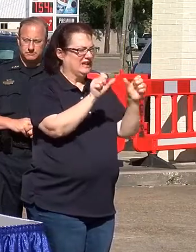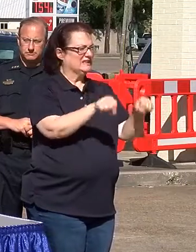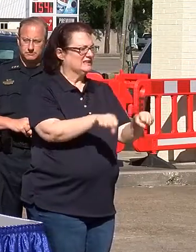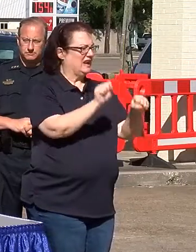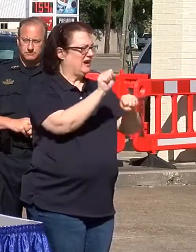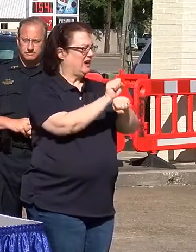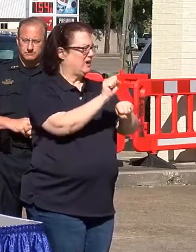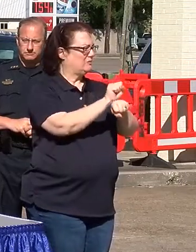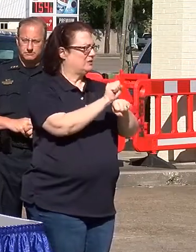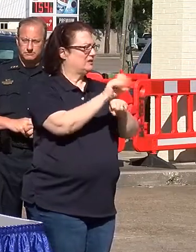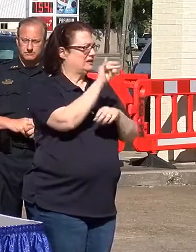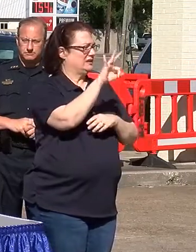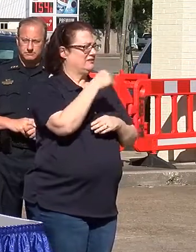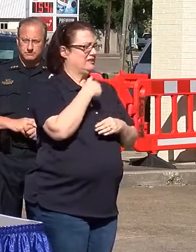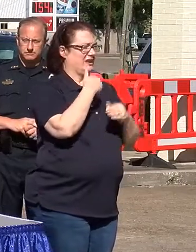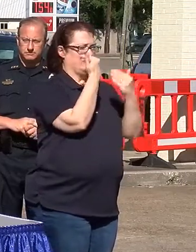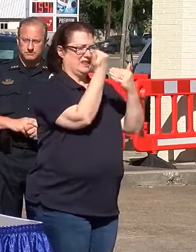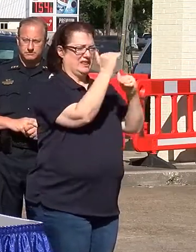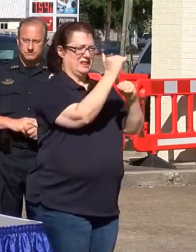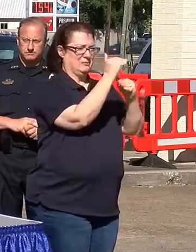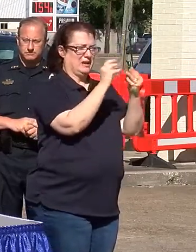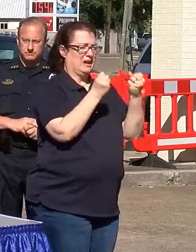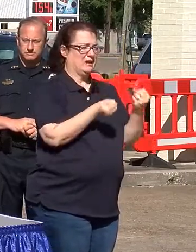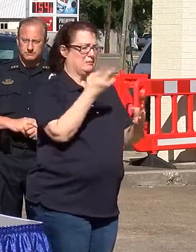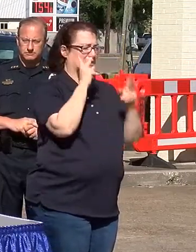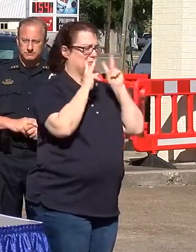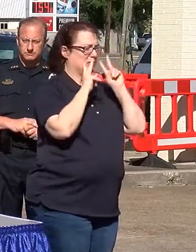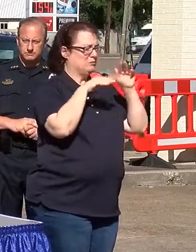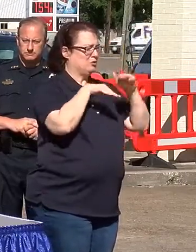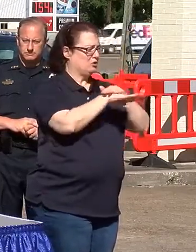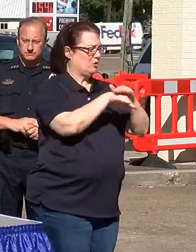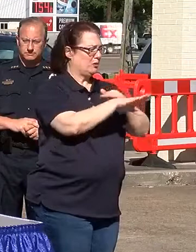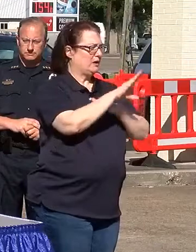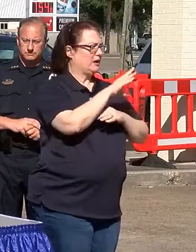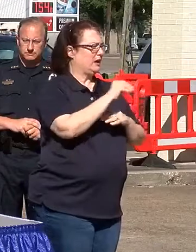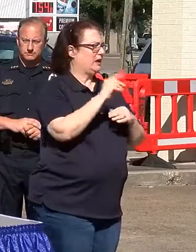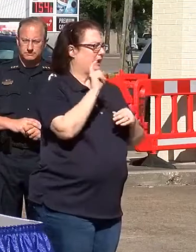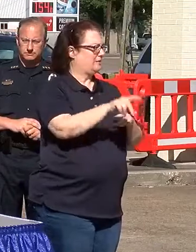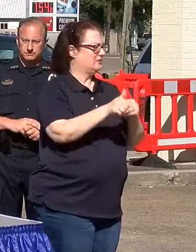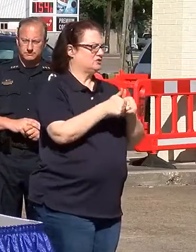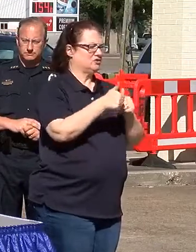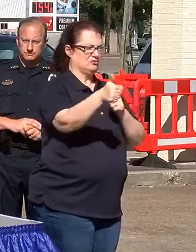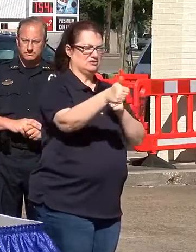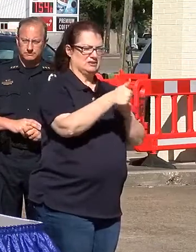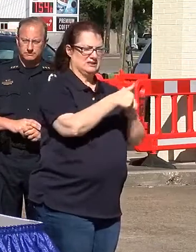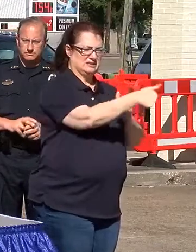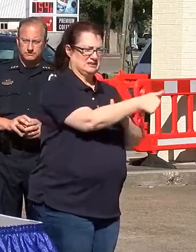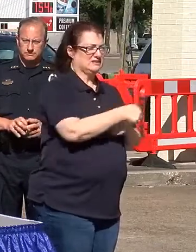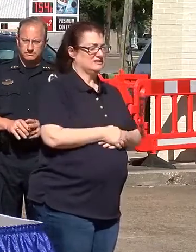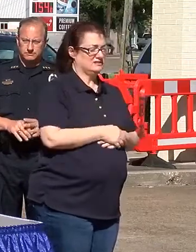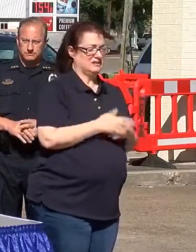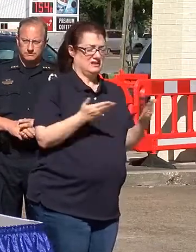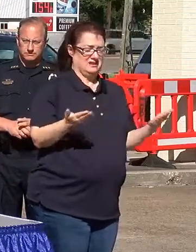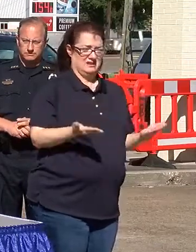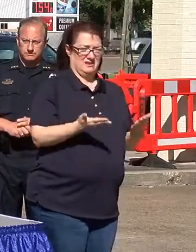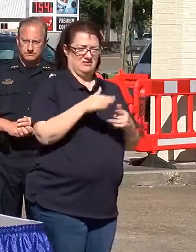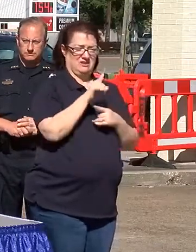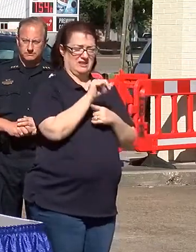limit the number of persons with access to their facilities and practice social distancing. Here in Lafayette